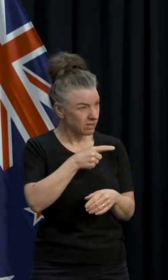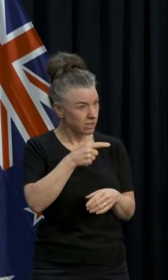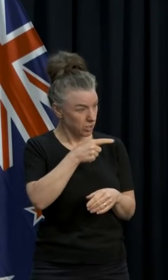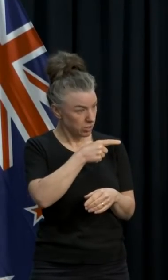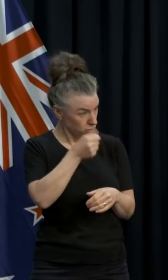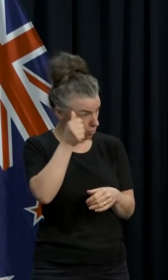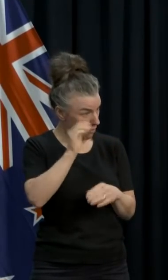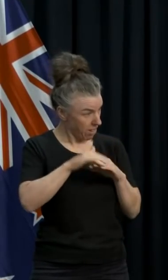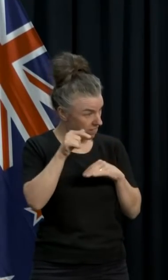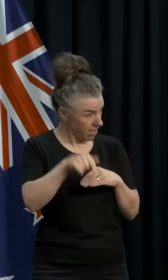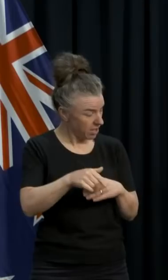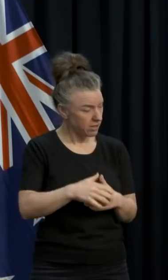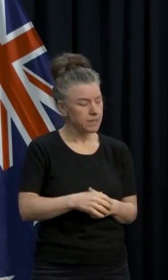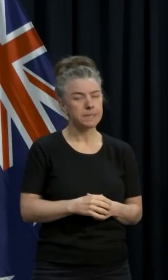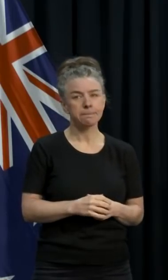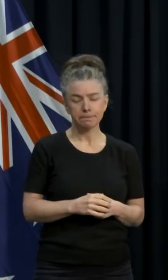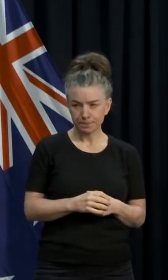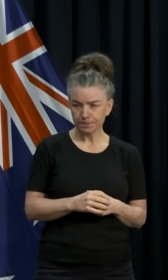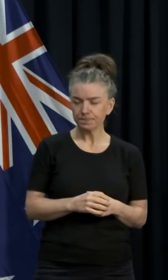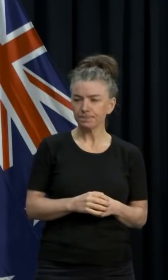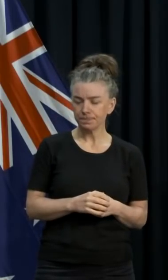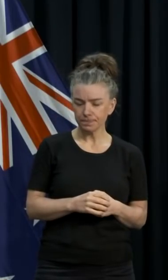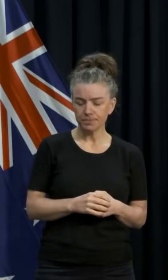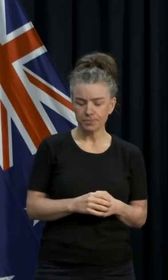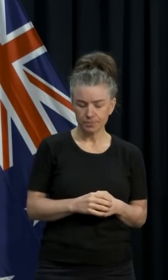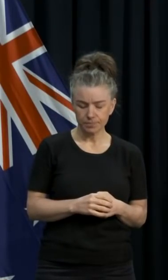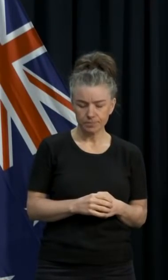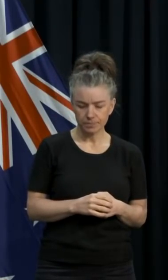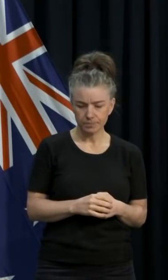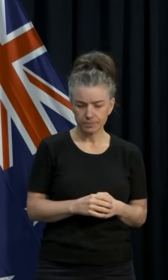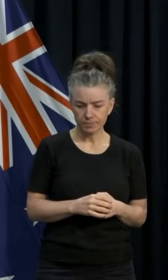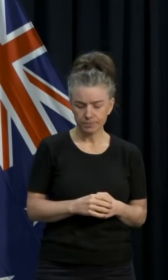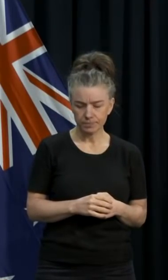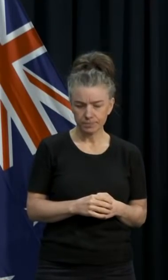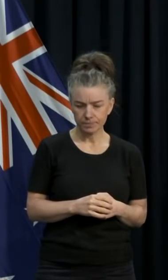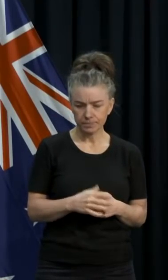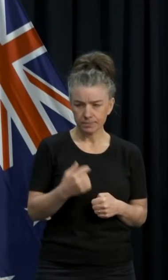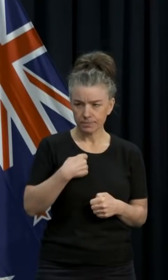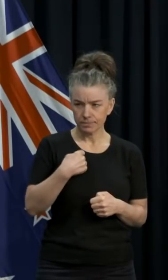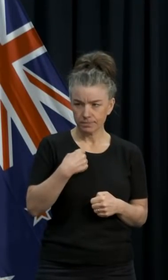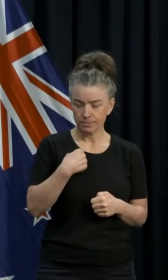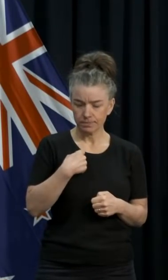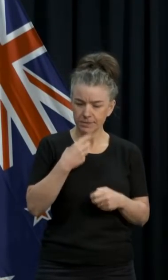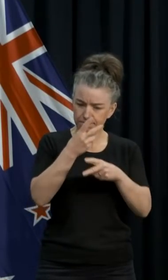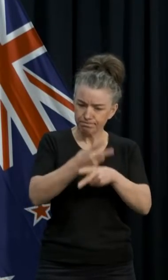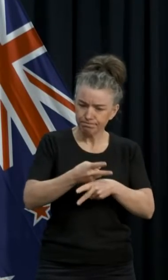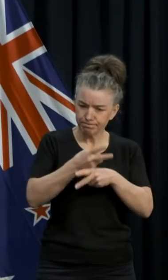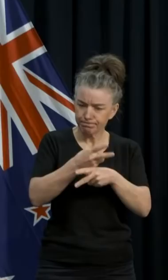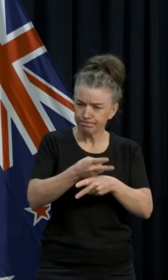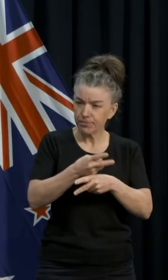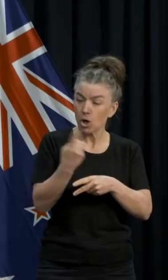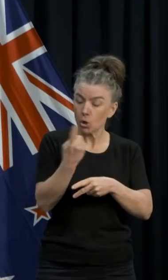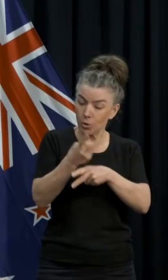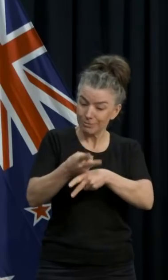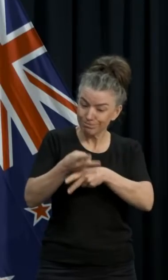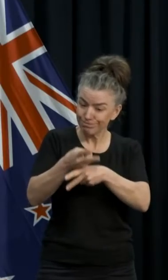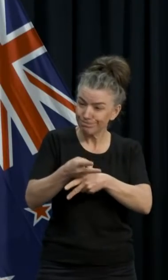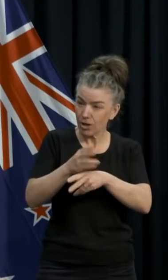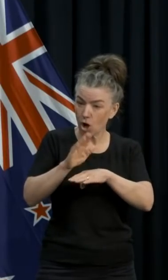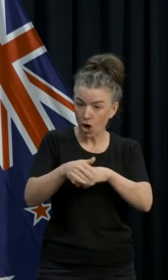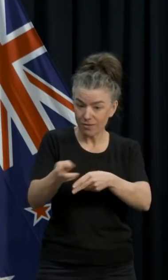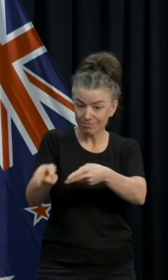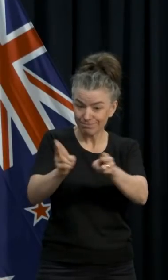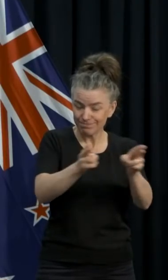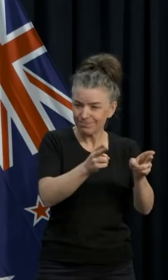with you? No, obviously I'm as you will know, the oversight of managed isolation and quarantine facilities sits with Dr. Woods, so